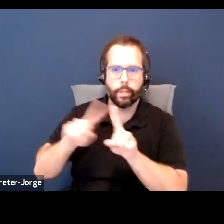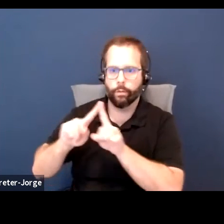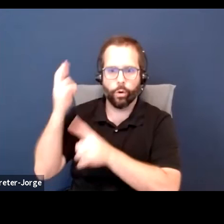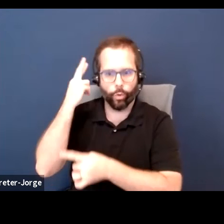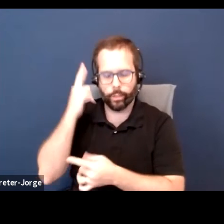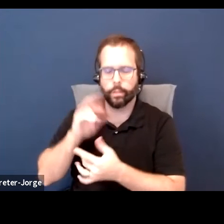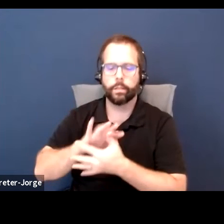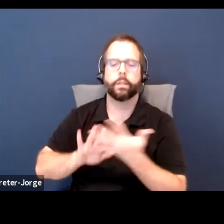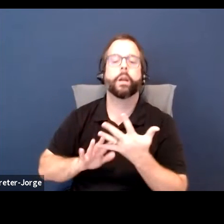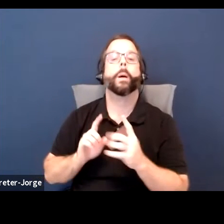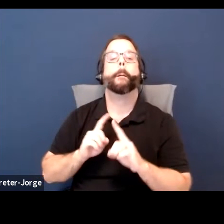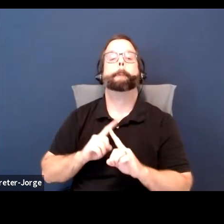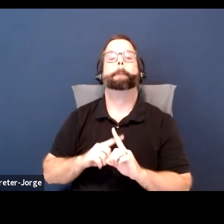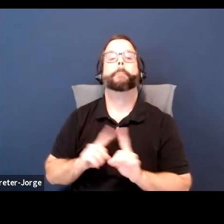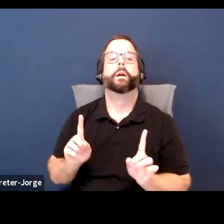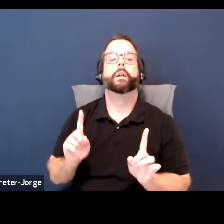over time,